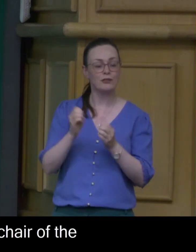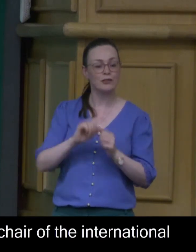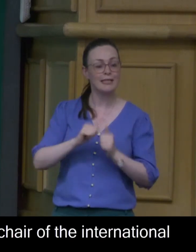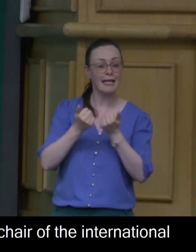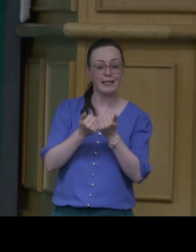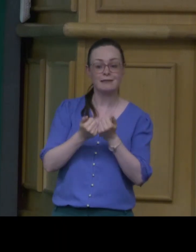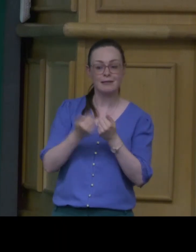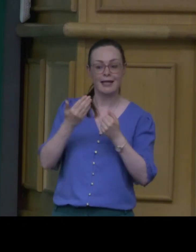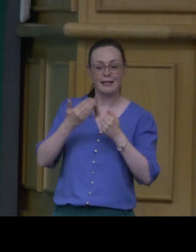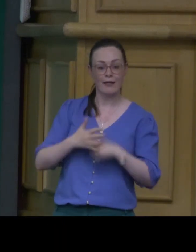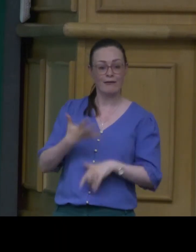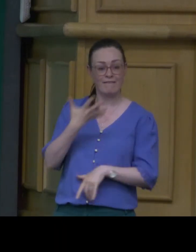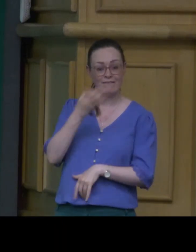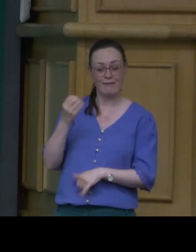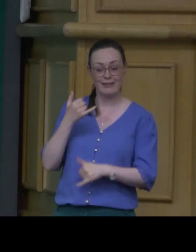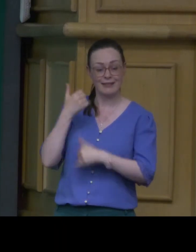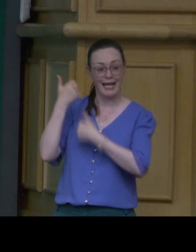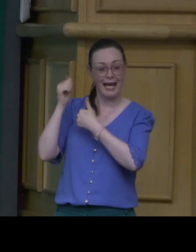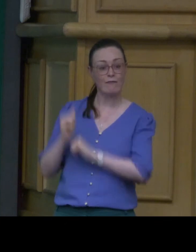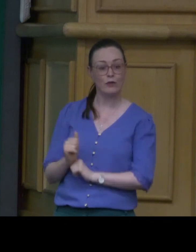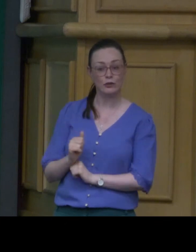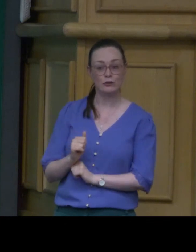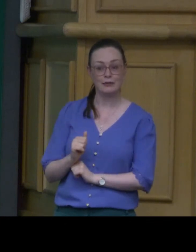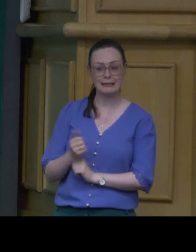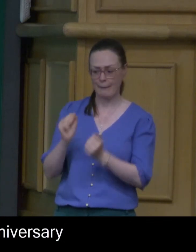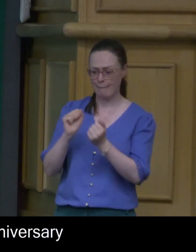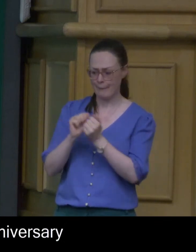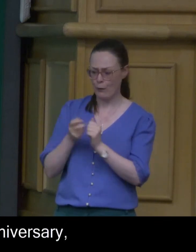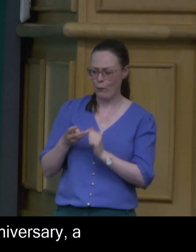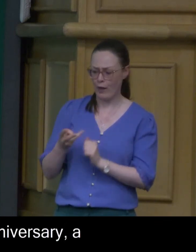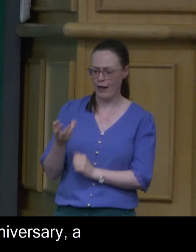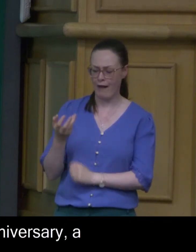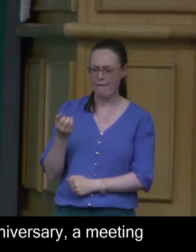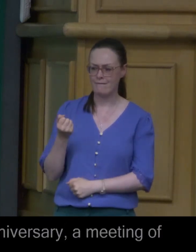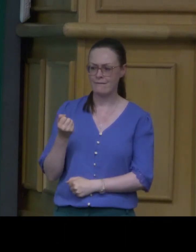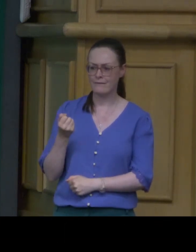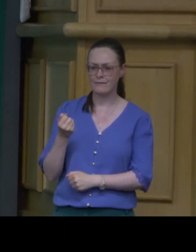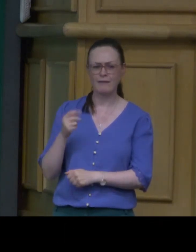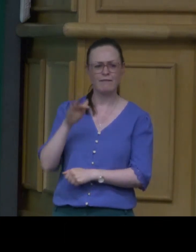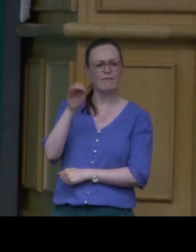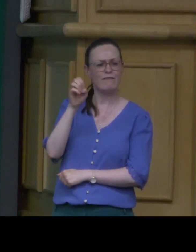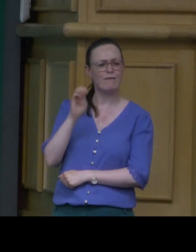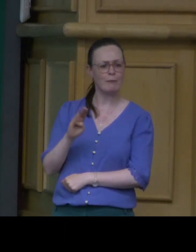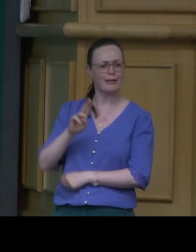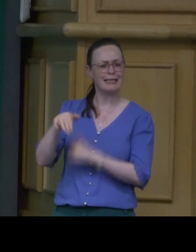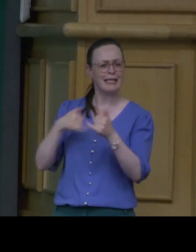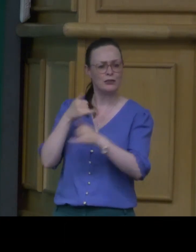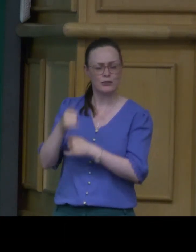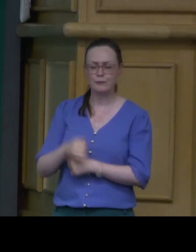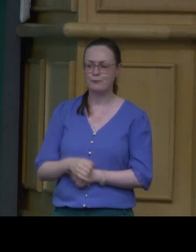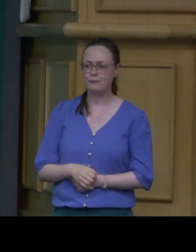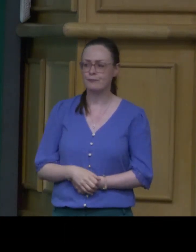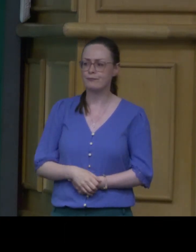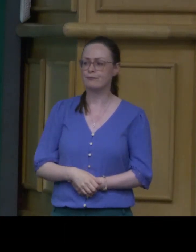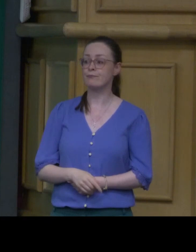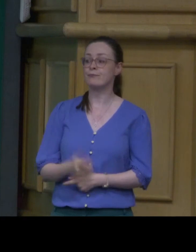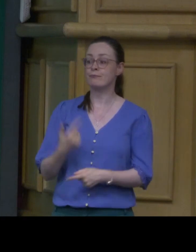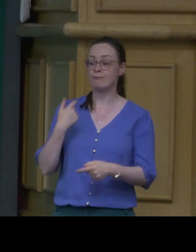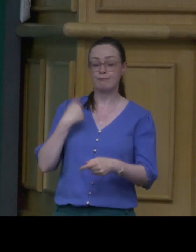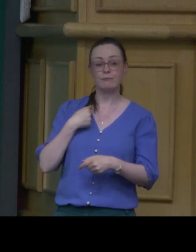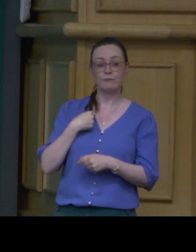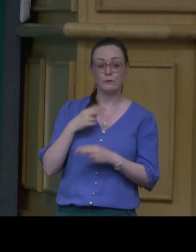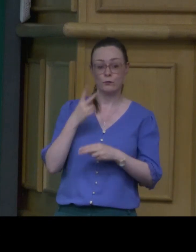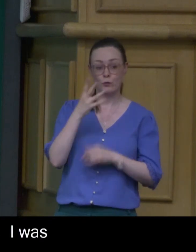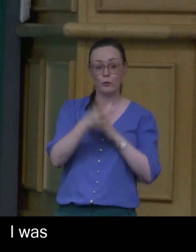we face into our 50th anniversary, a meeting of which will take place in February next year. I was in Paris